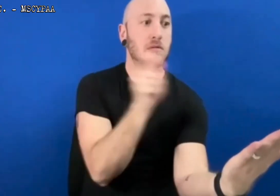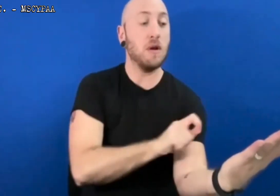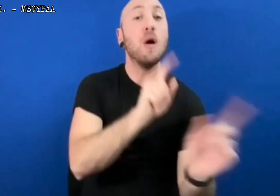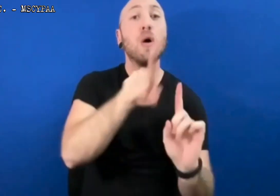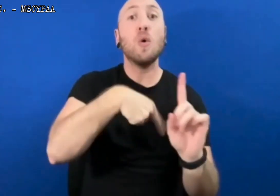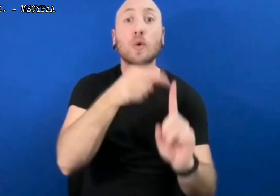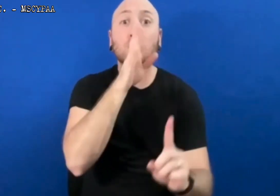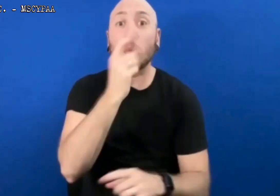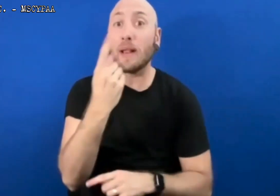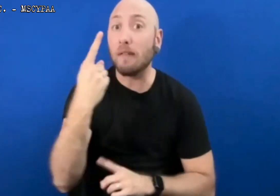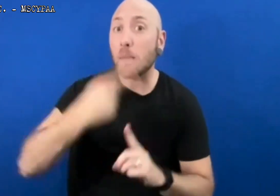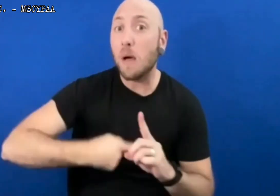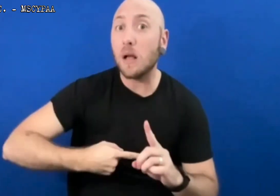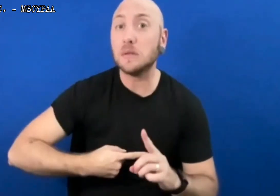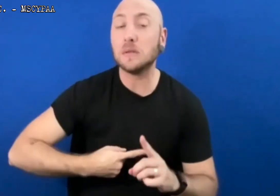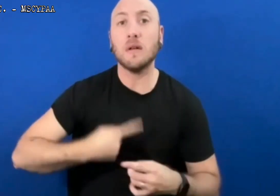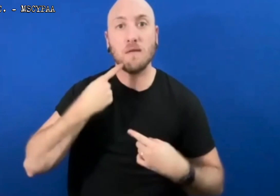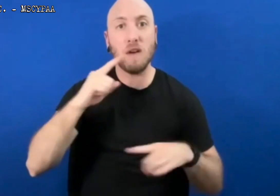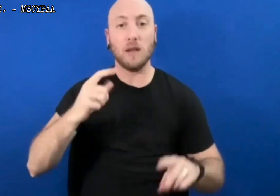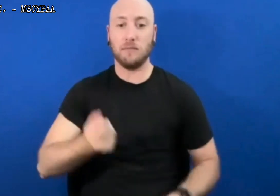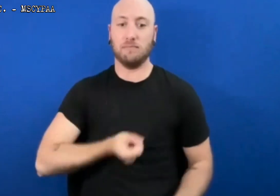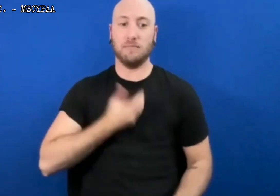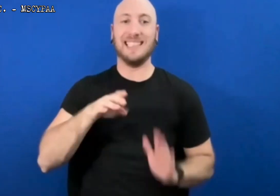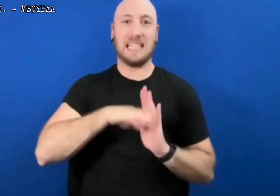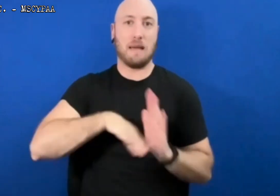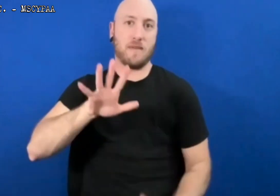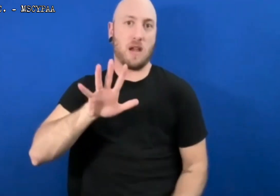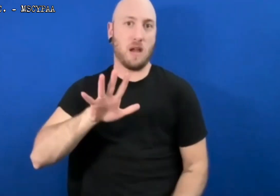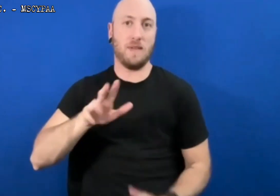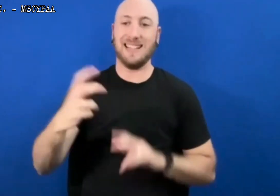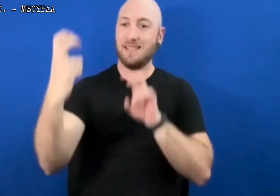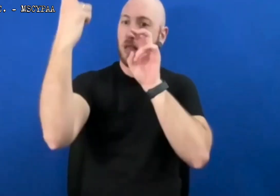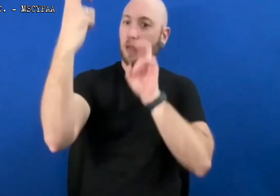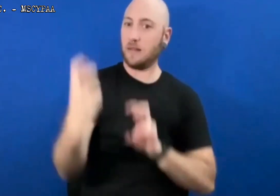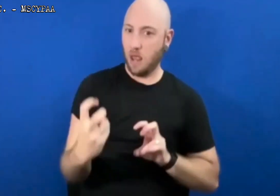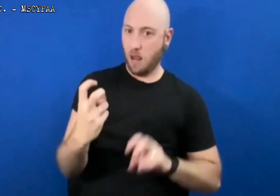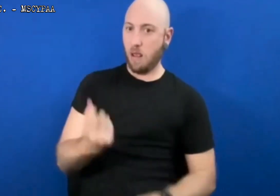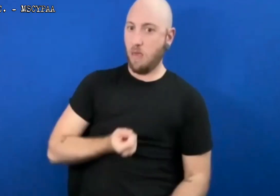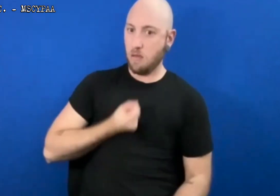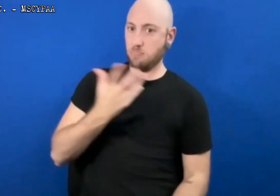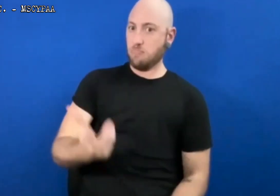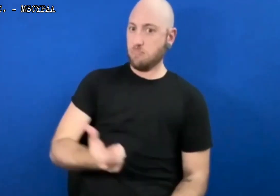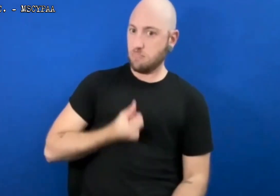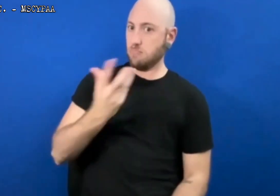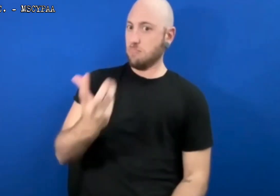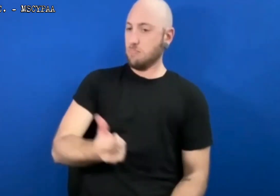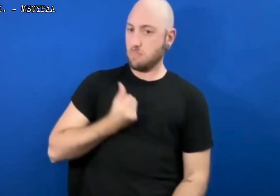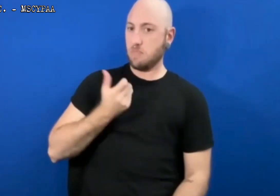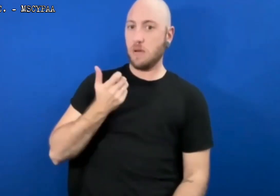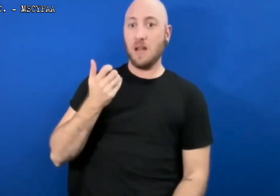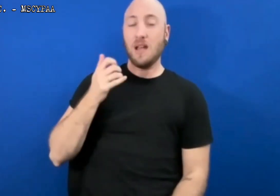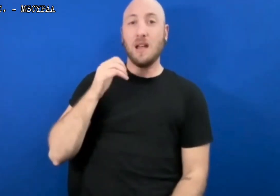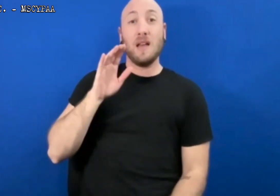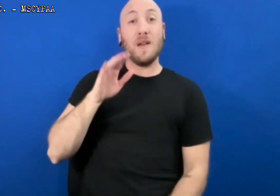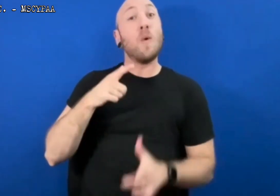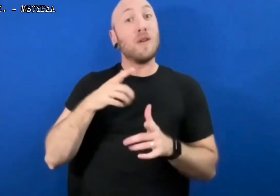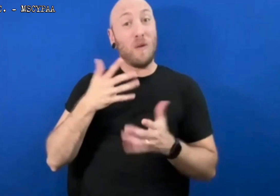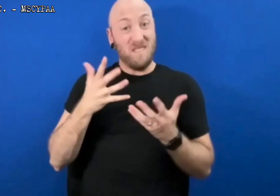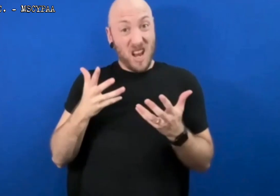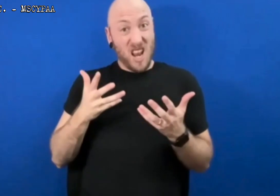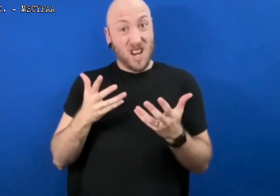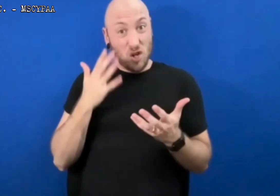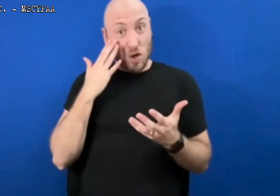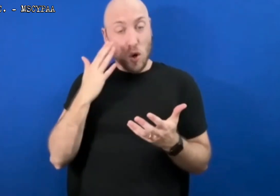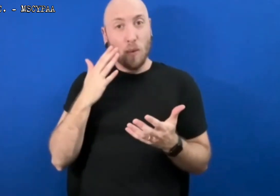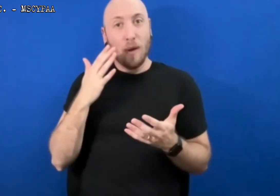step. And things really started to change for me. Like, I got out there making amends. That hour with God was super painful